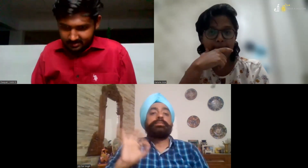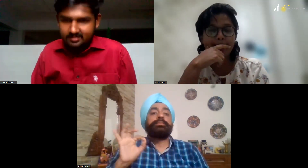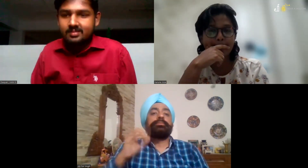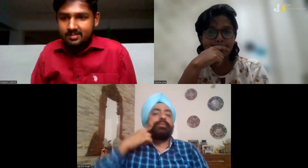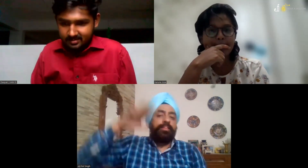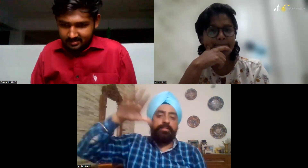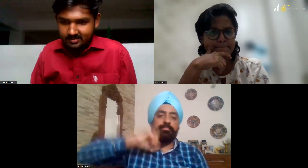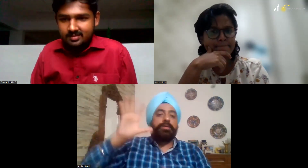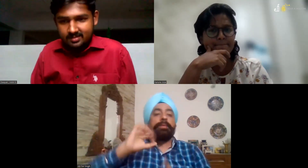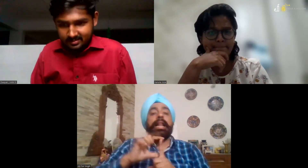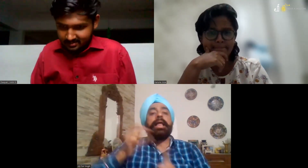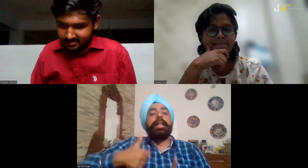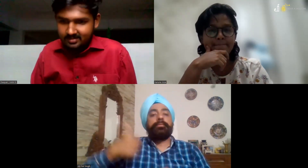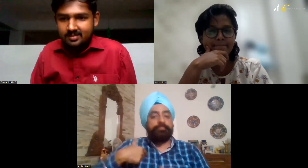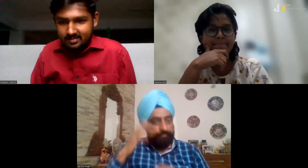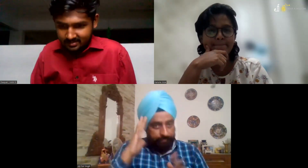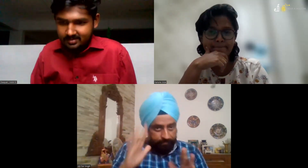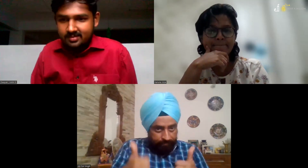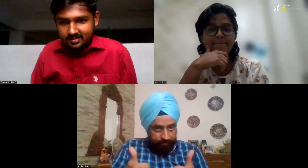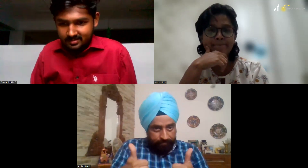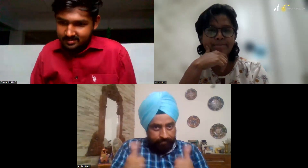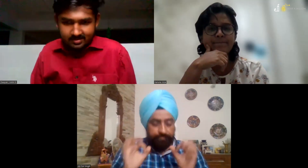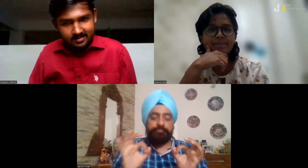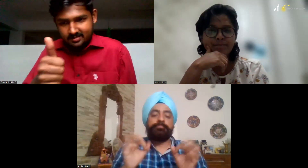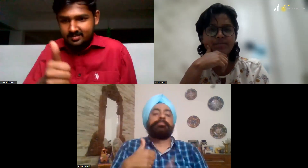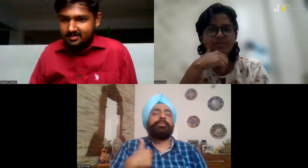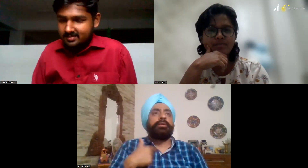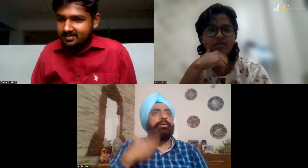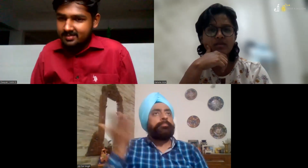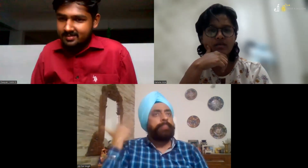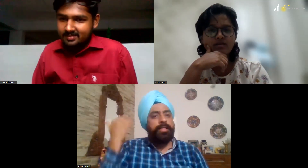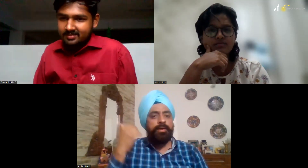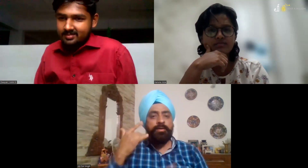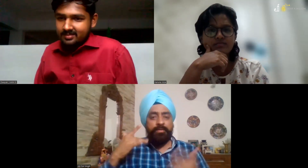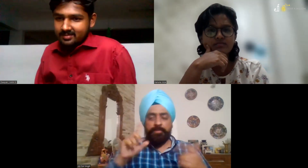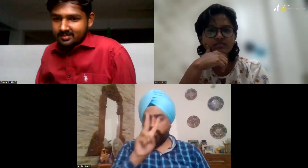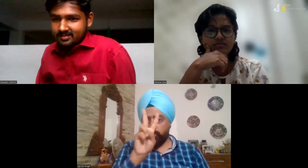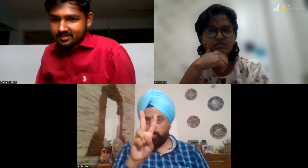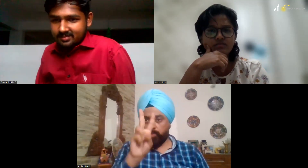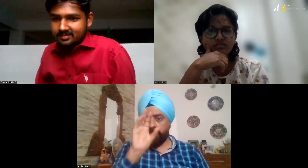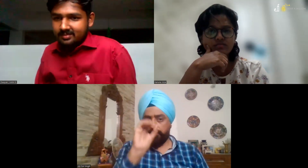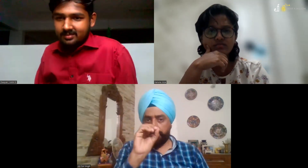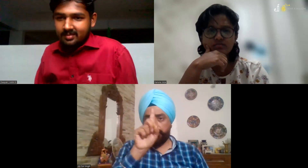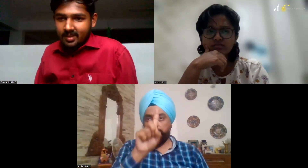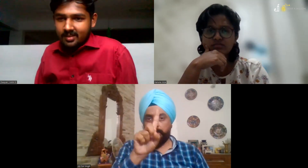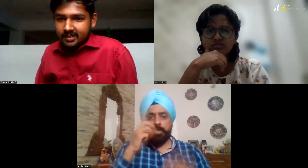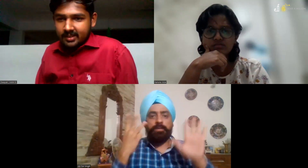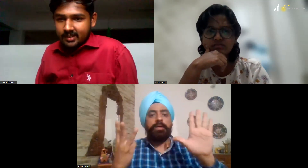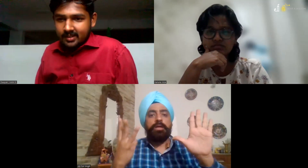and I'm working in a gas service, maybe kind of department, maybe.